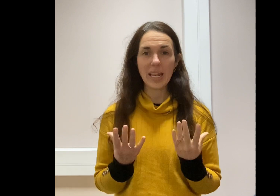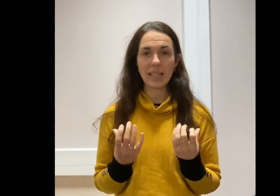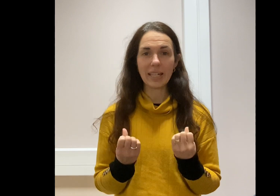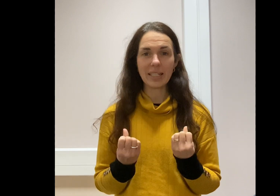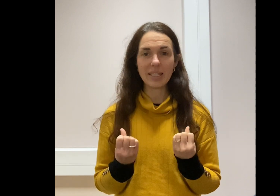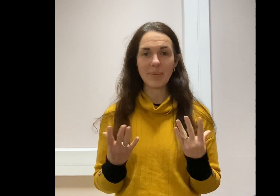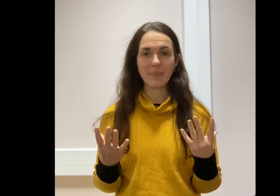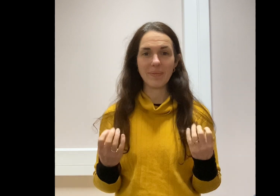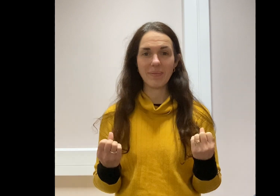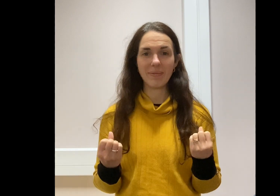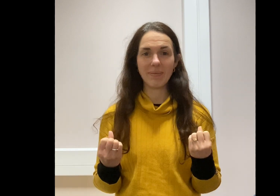Fairy lights.